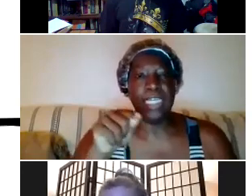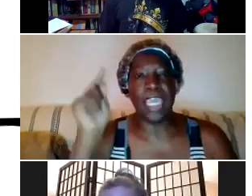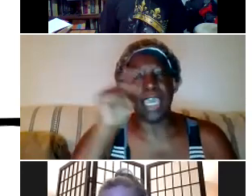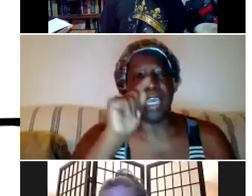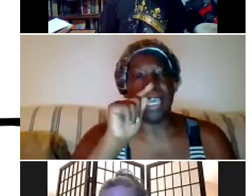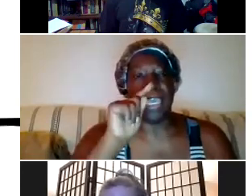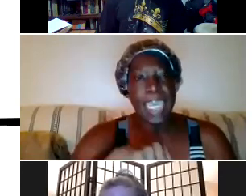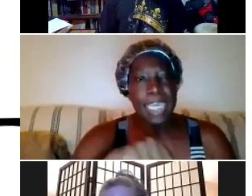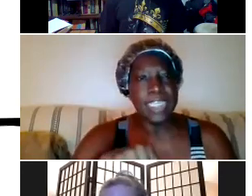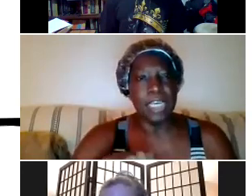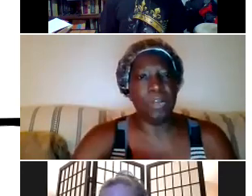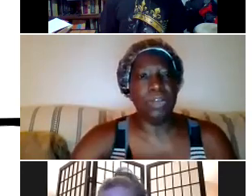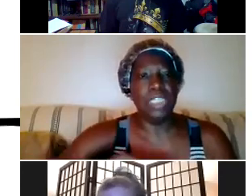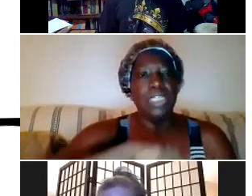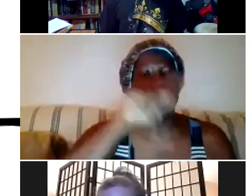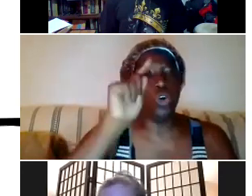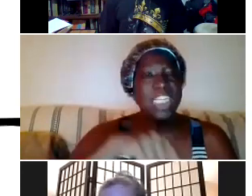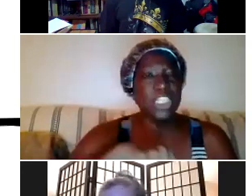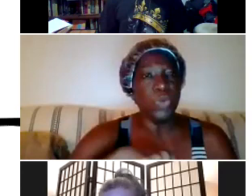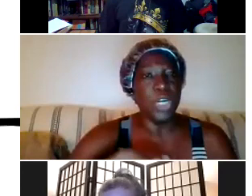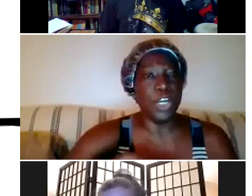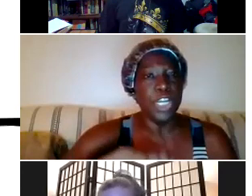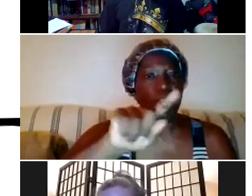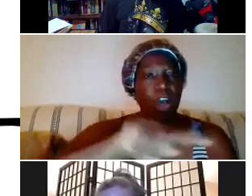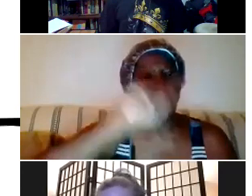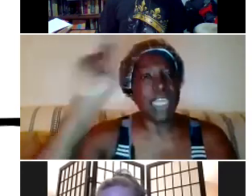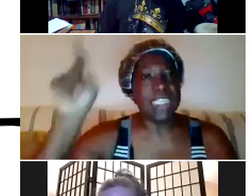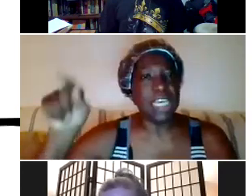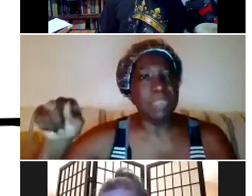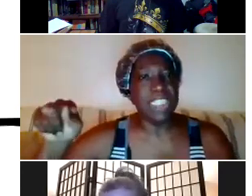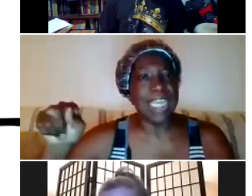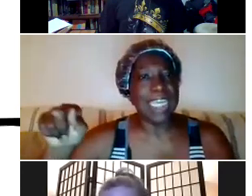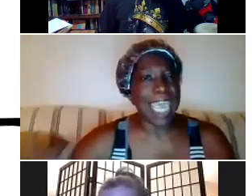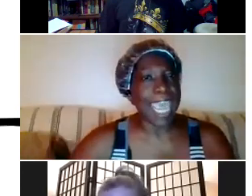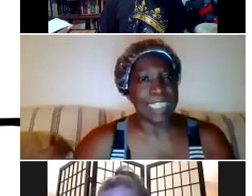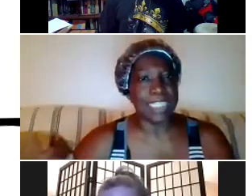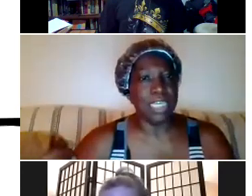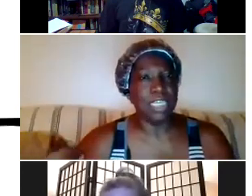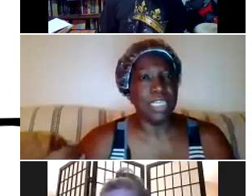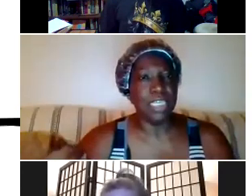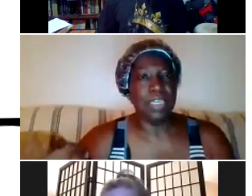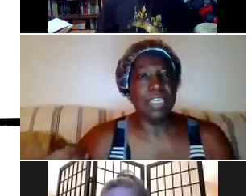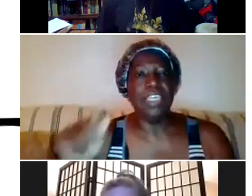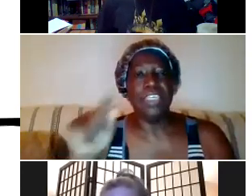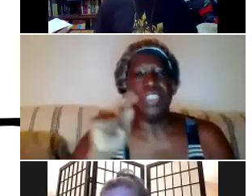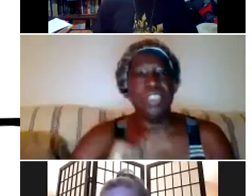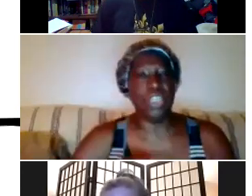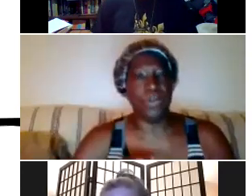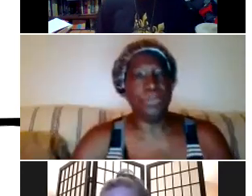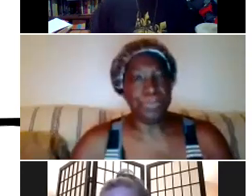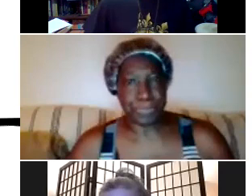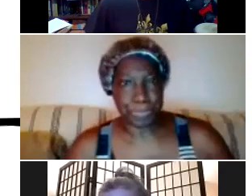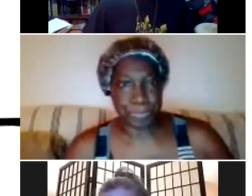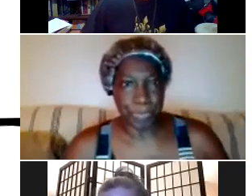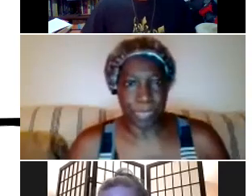In A.S.L, the question word always comes last. No.